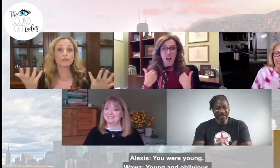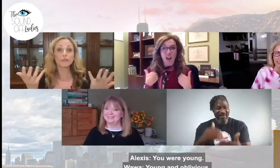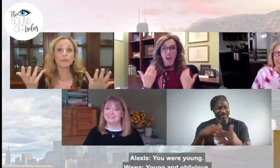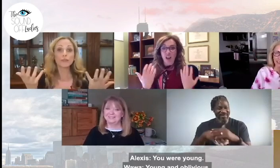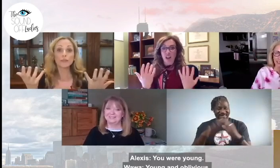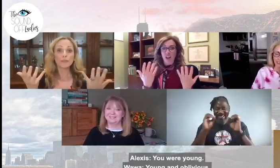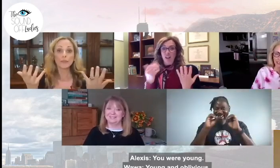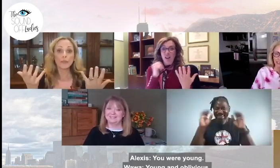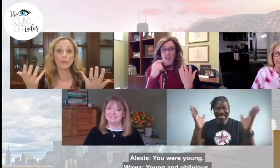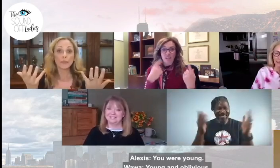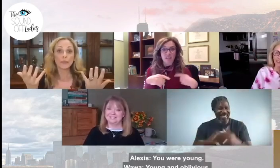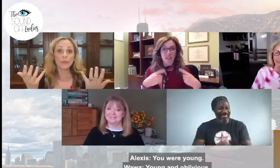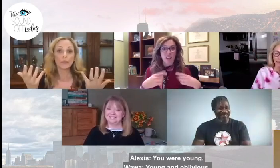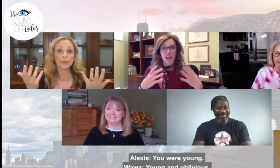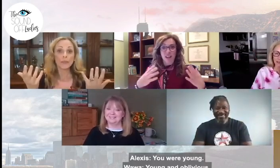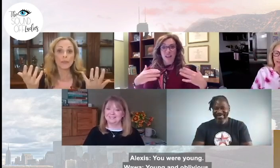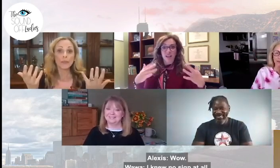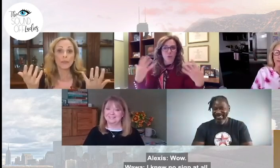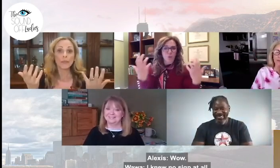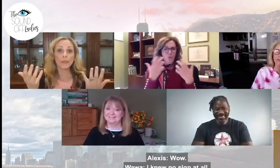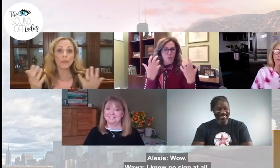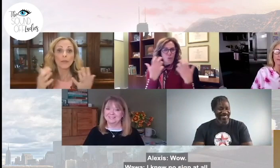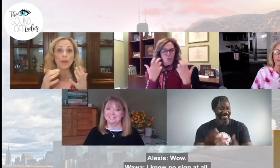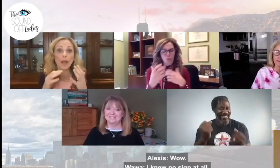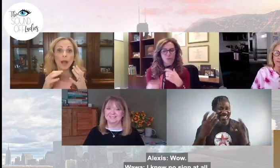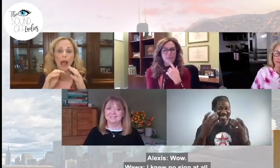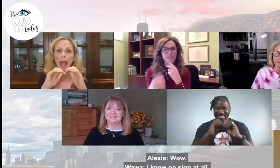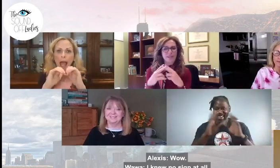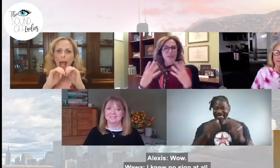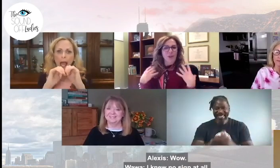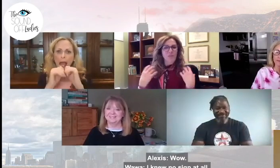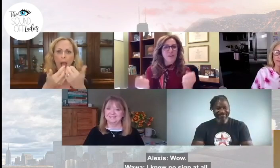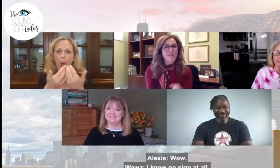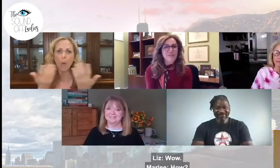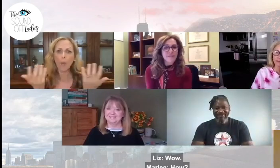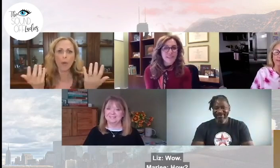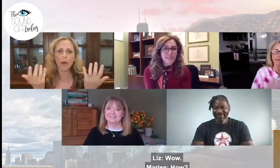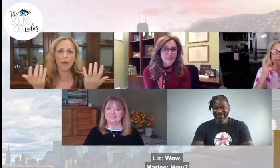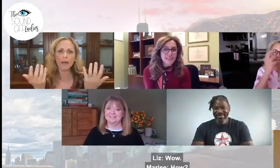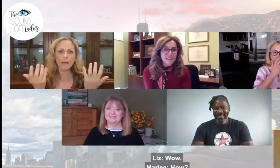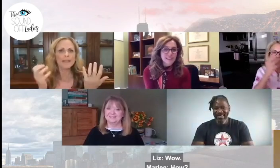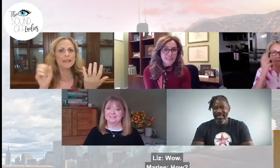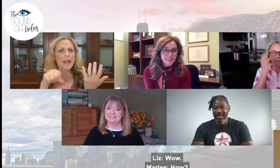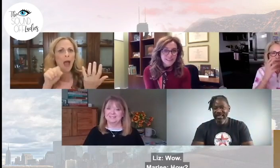You were young, young and oblivious. Wow.